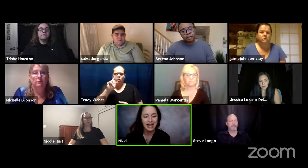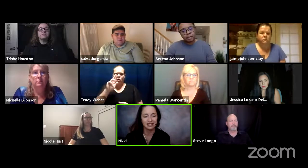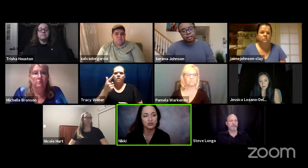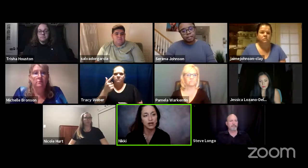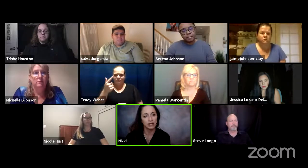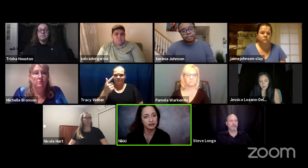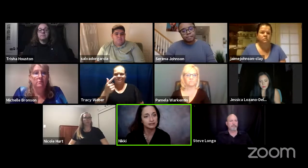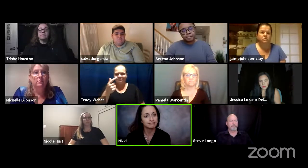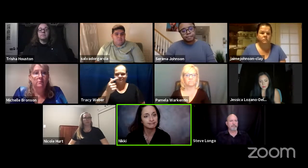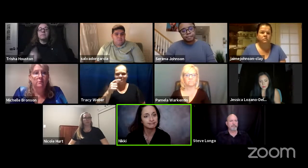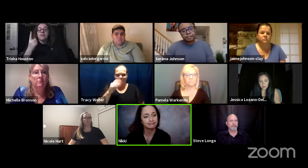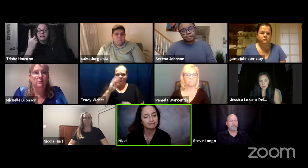as read.